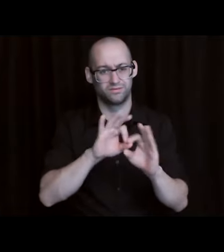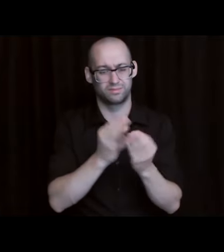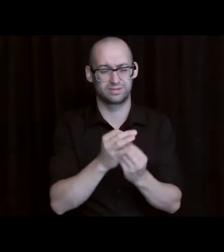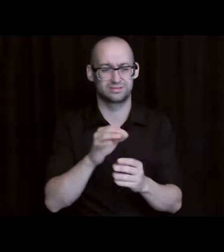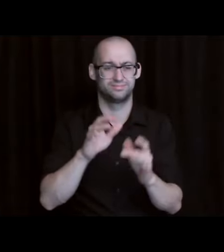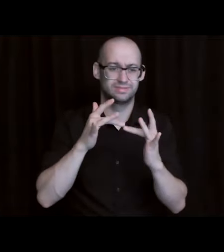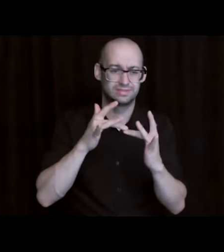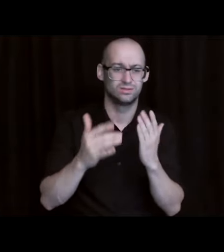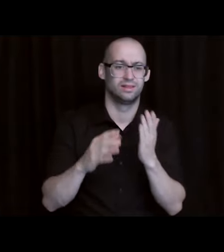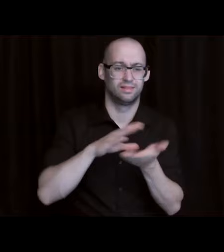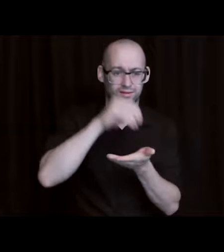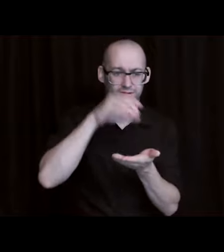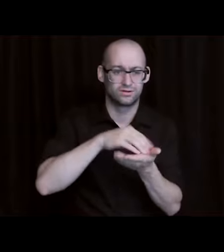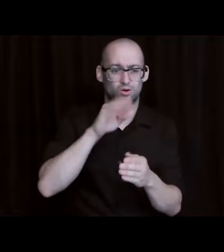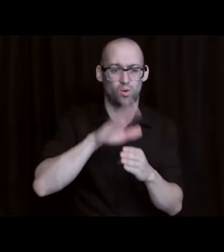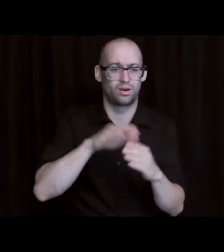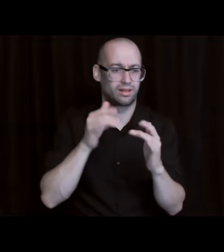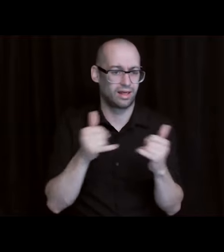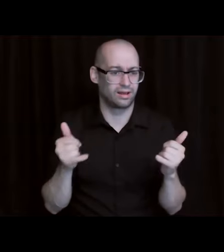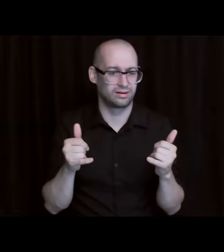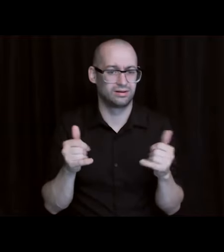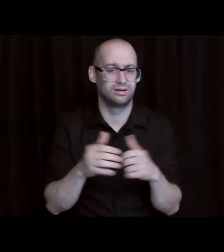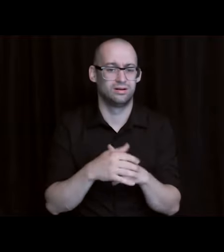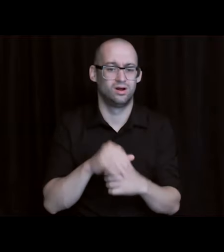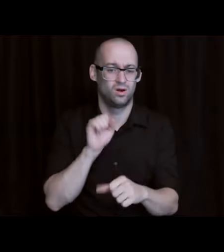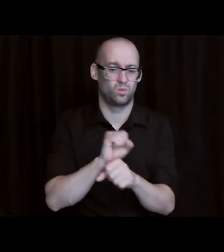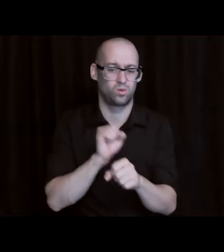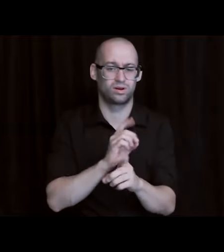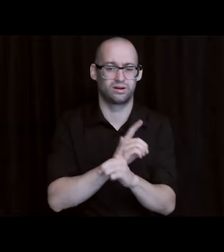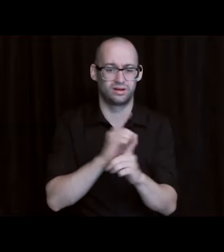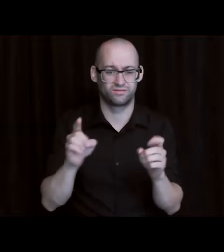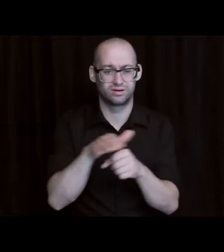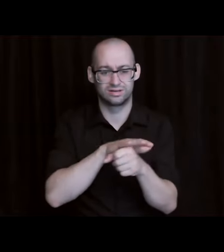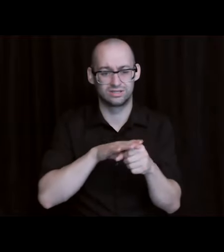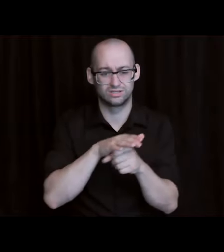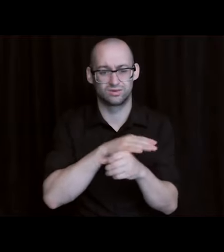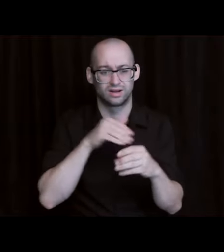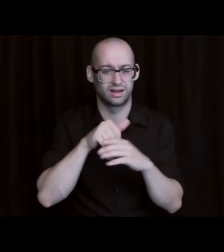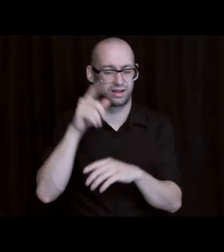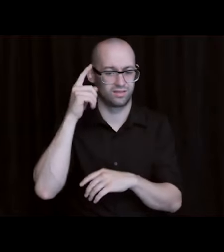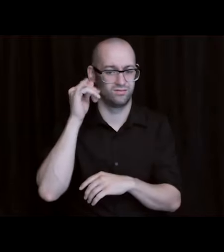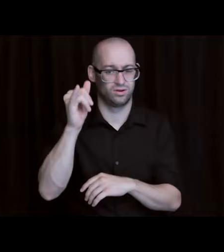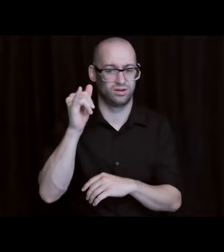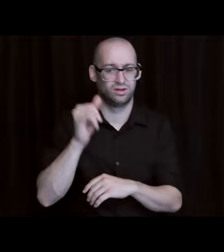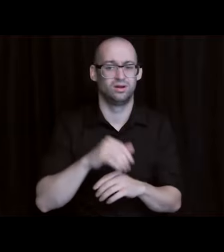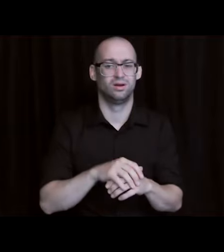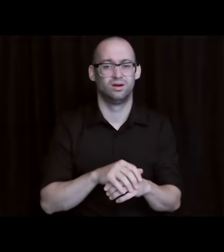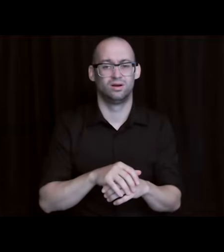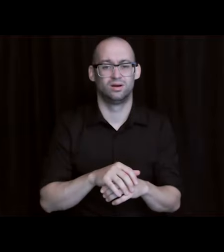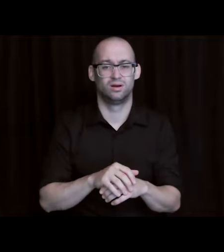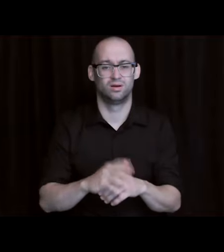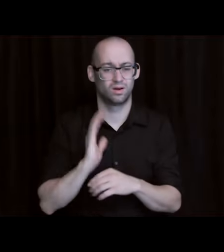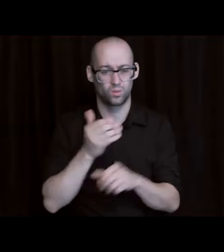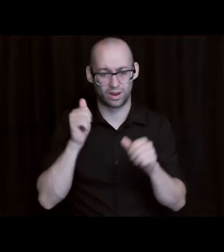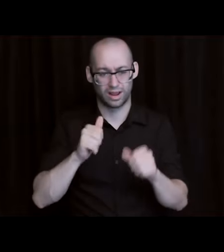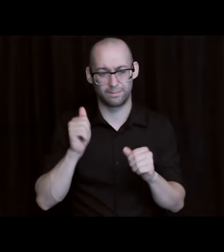literacy online, working with different districts throughout California. And we were able to help out